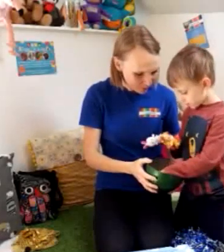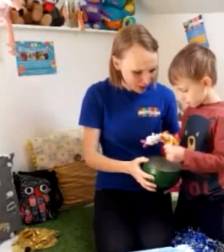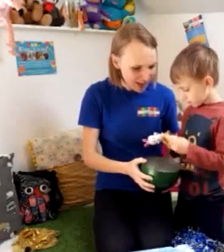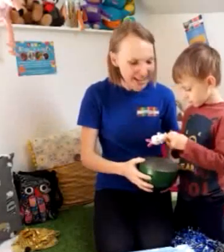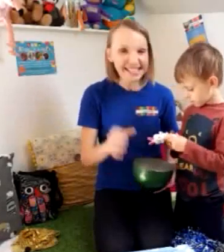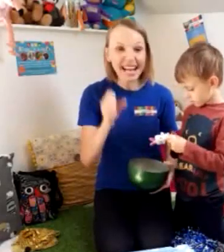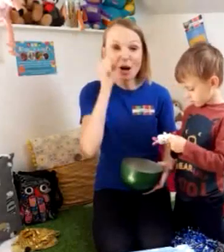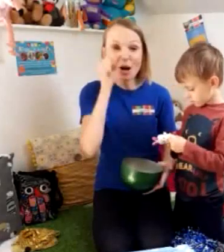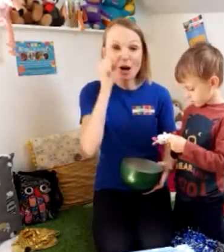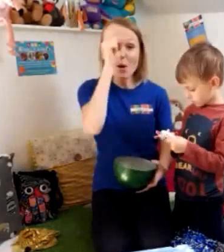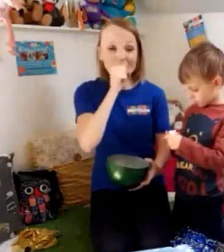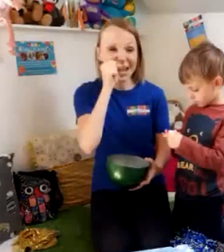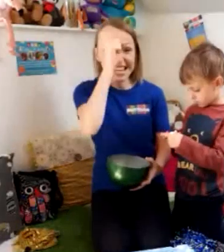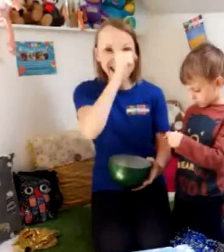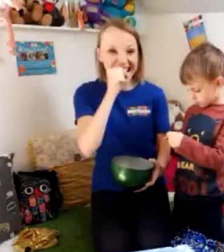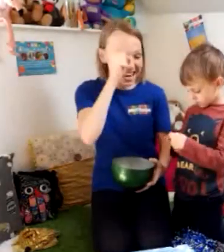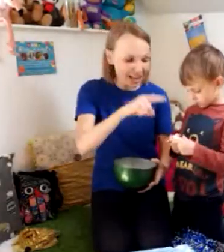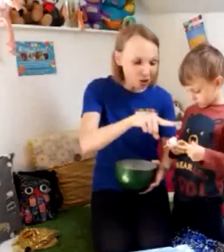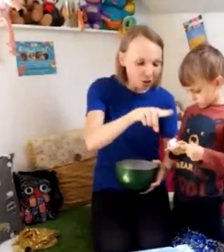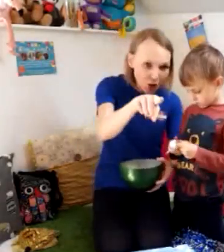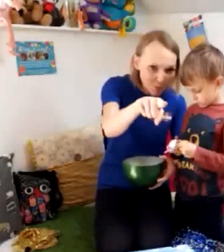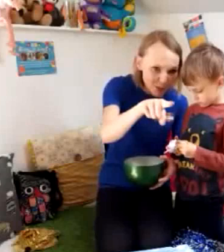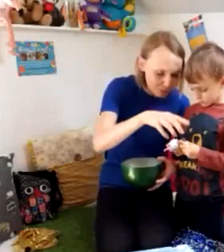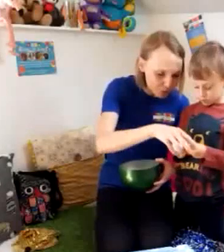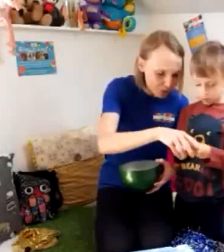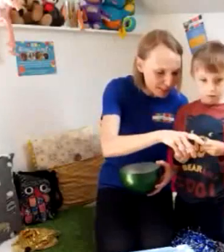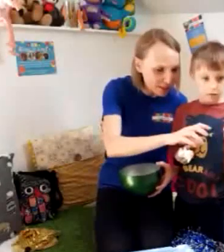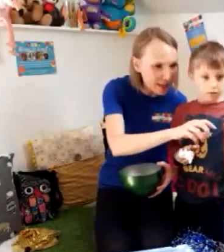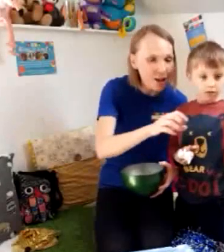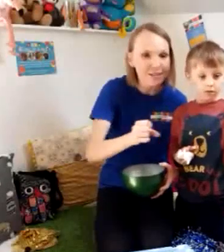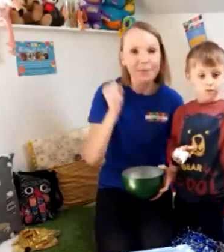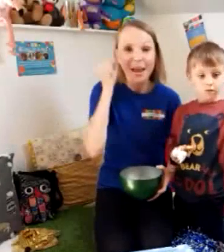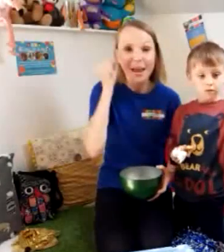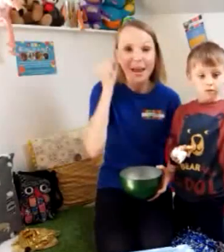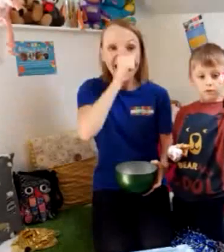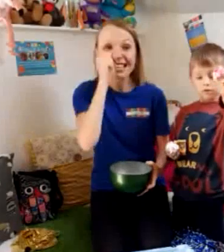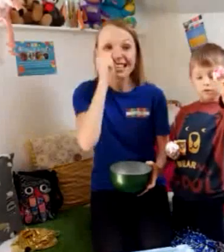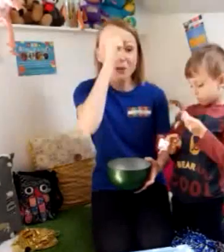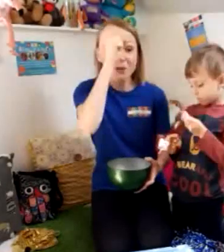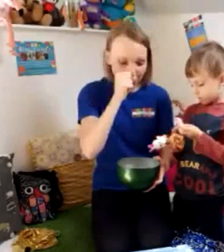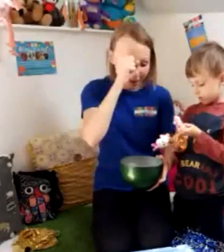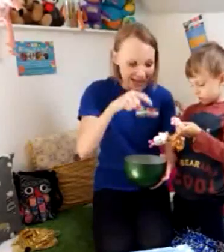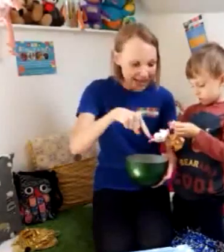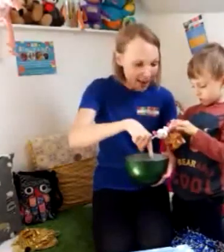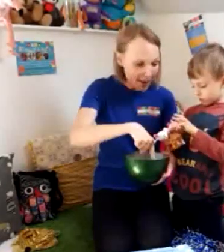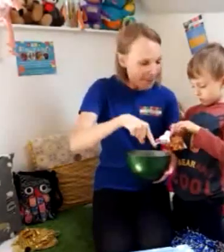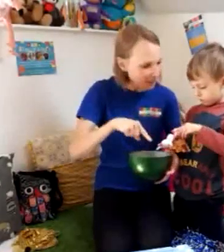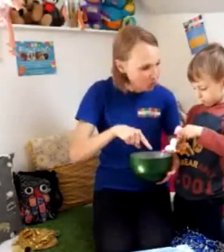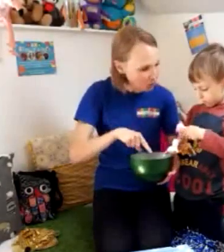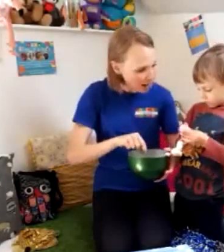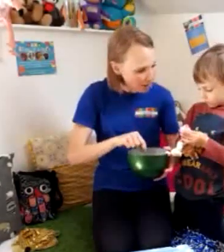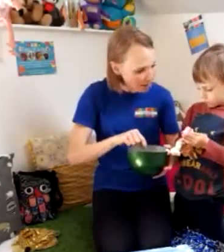Okay. It's our piggy. Can you shake people, sweetie? Because they can't see. It's our lovely little piggy. Pick another one out, Harris.